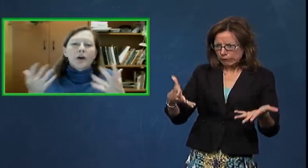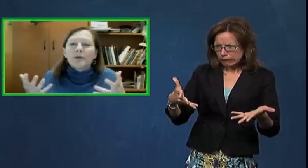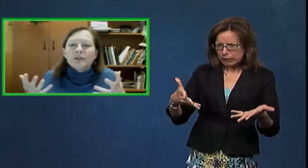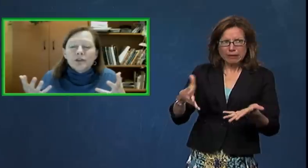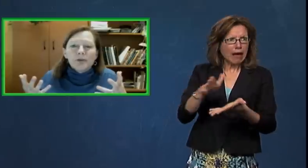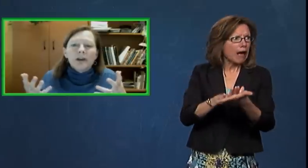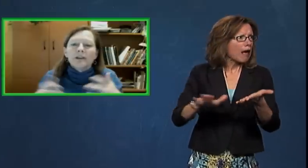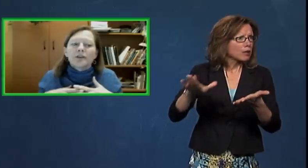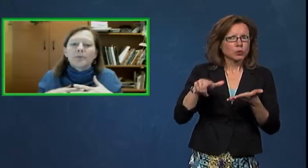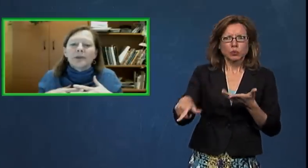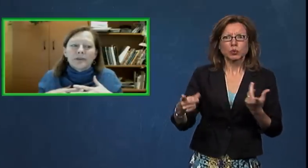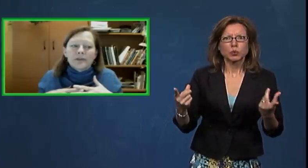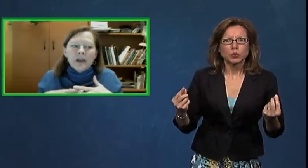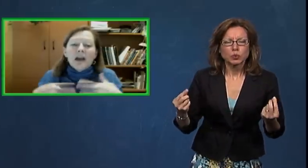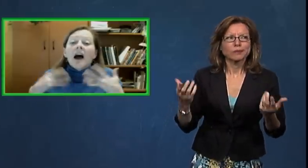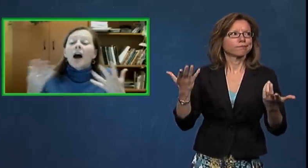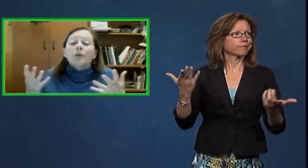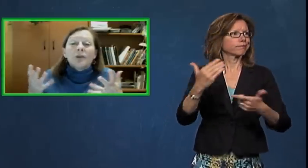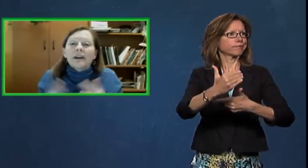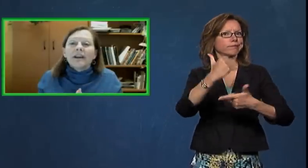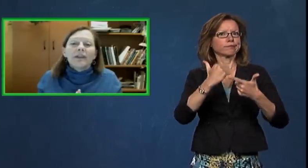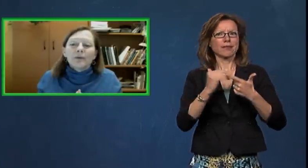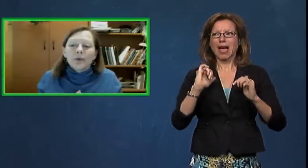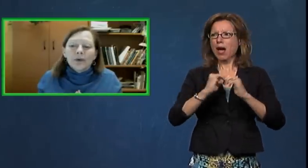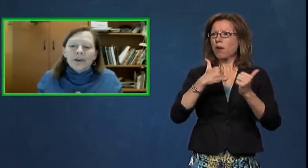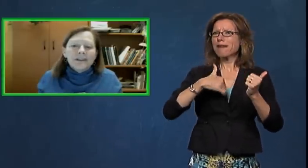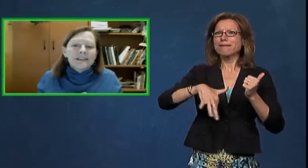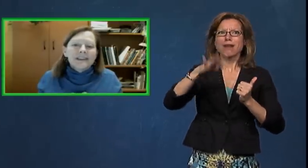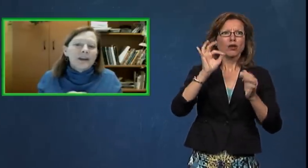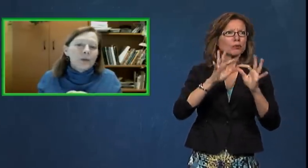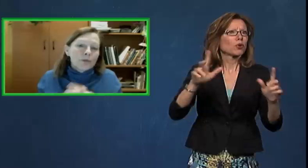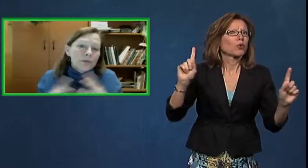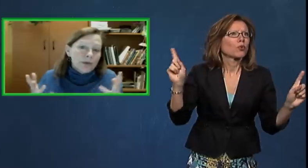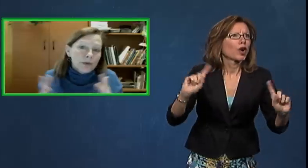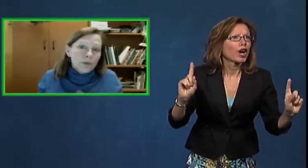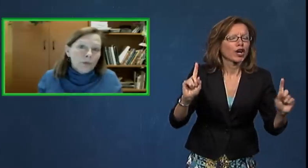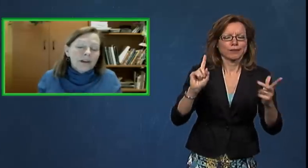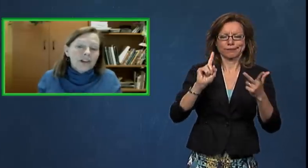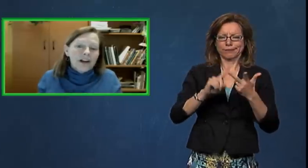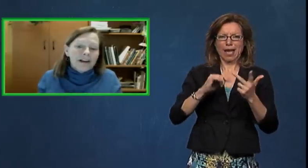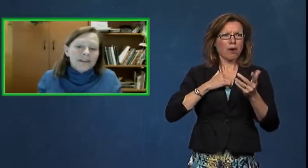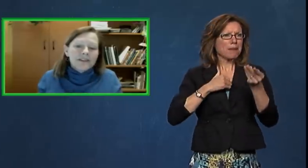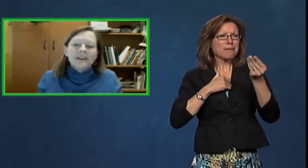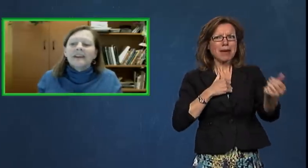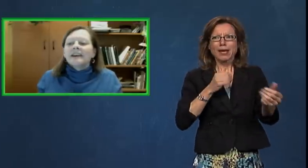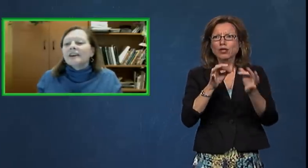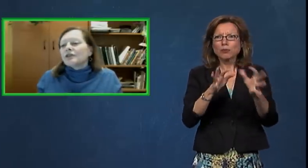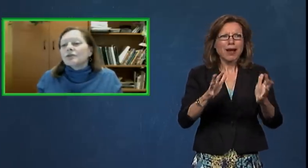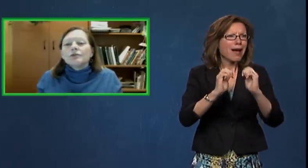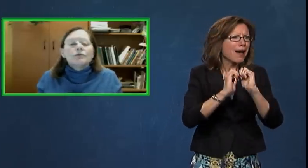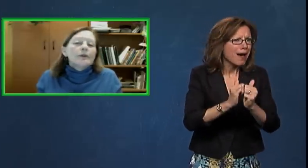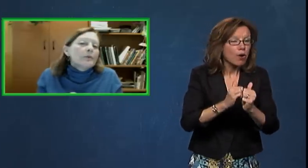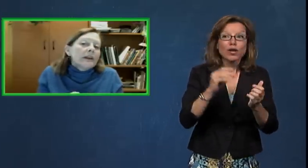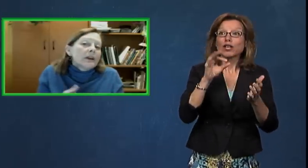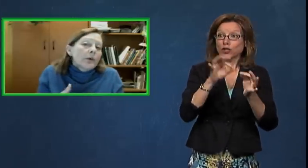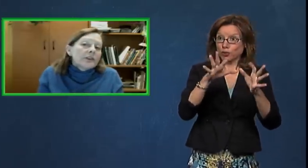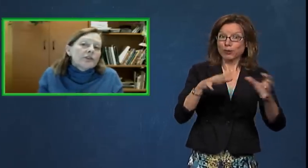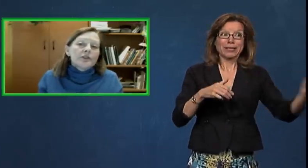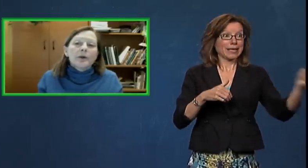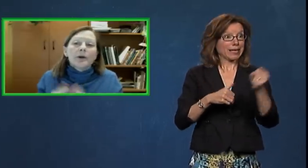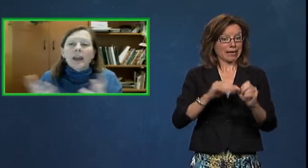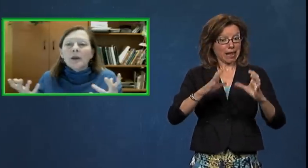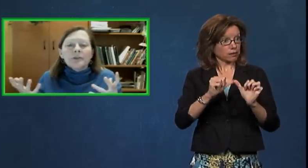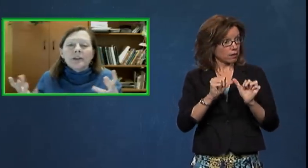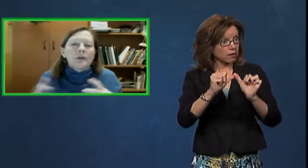interpreters? How much do you pay interpreters? How long can they work in one class? To, we might get